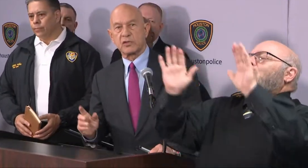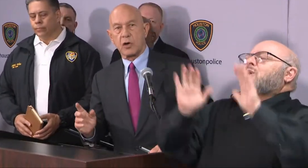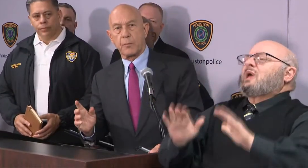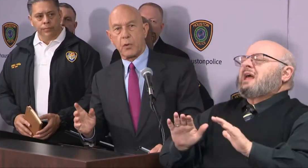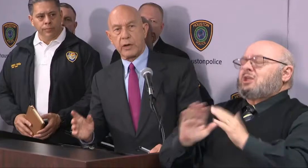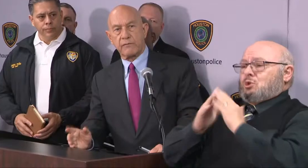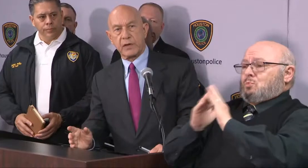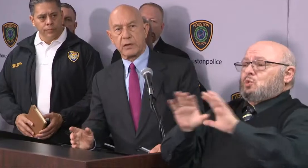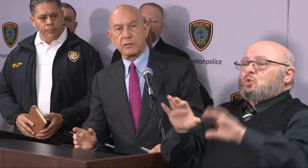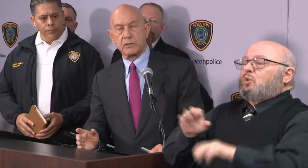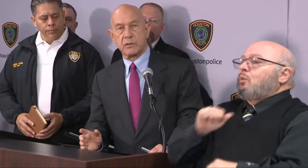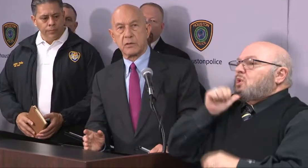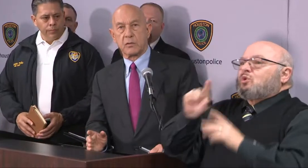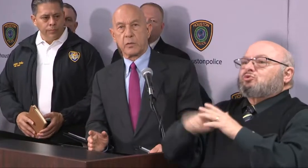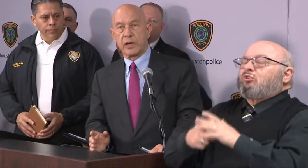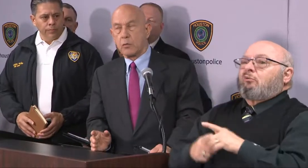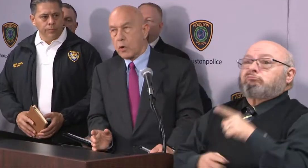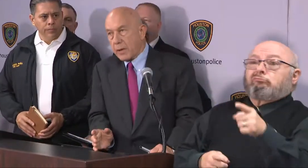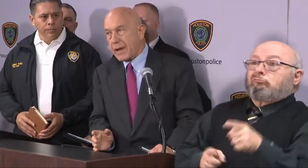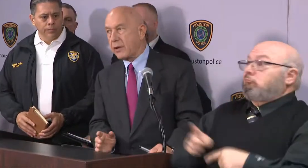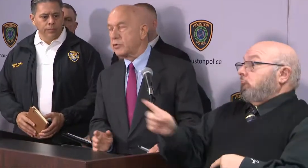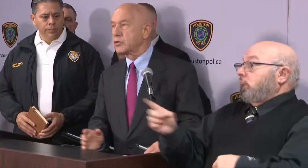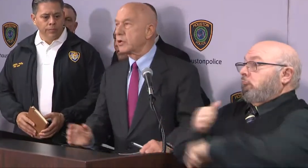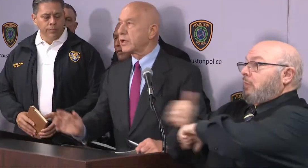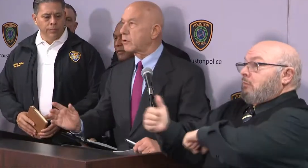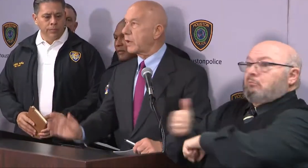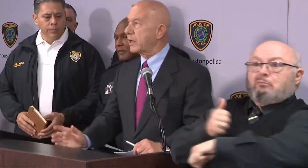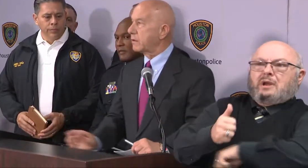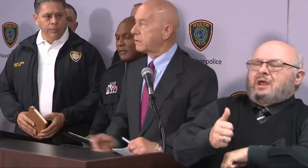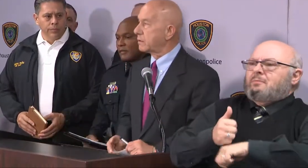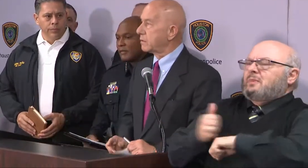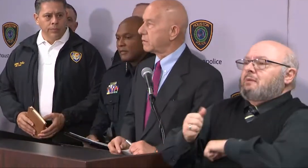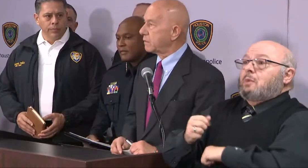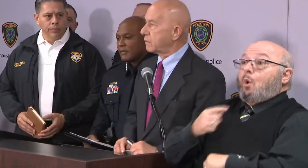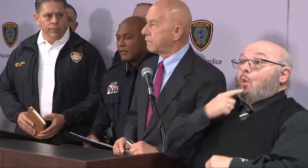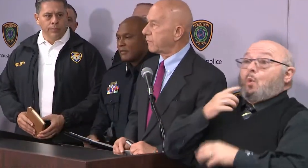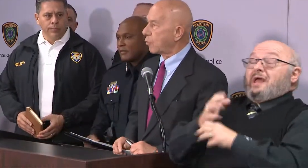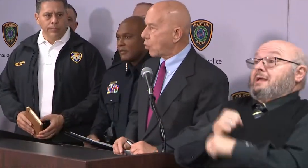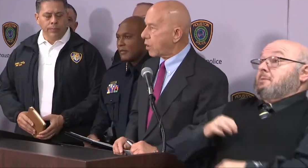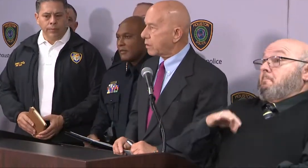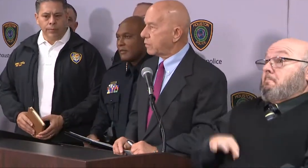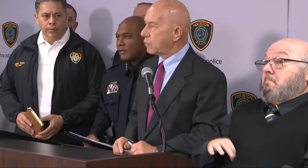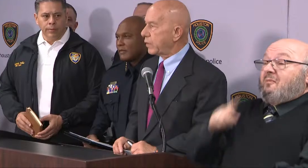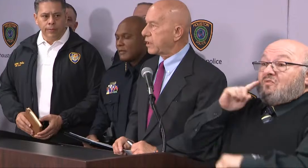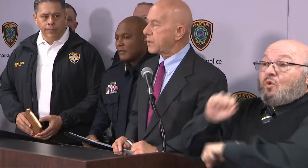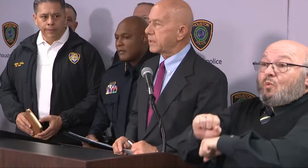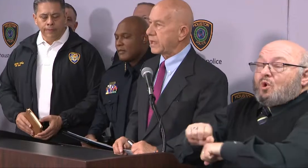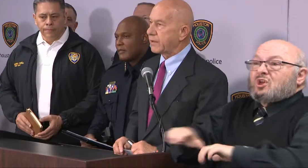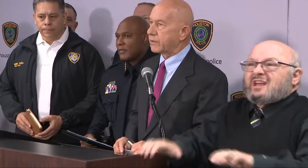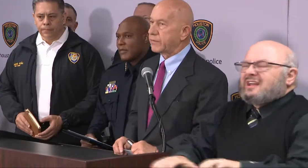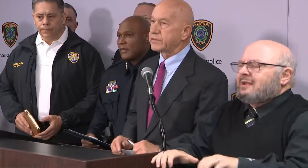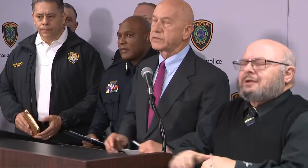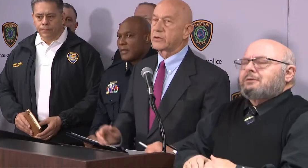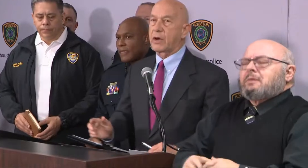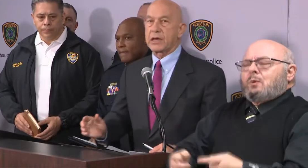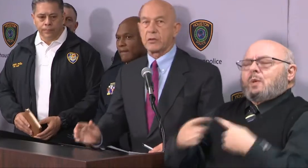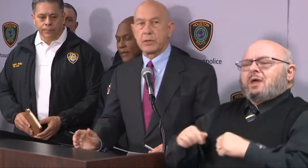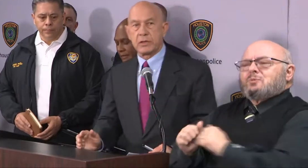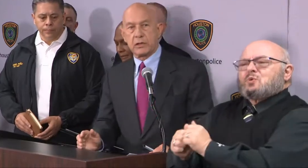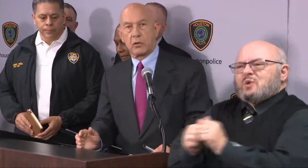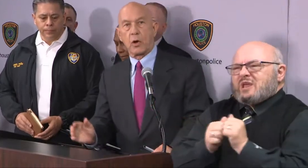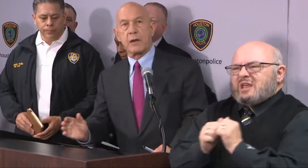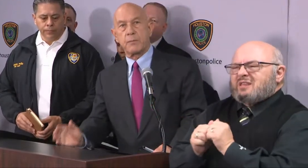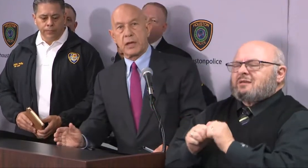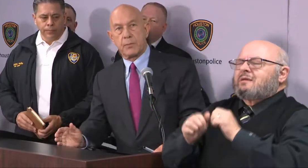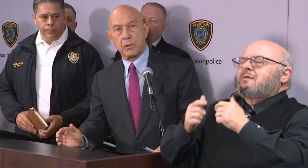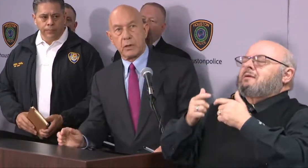We don't start pointing fingers. We don't worry about who's going to get credit for work. We come together. This is a great